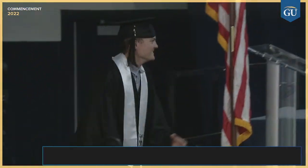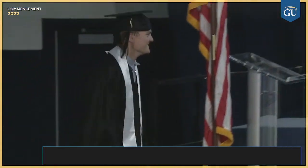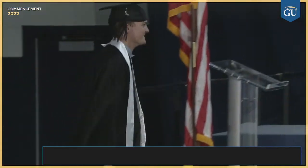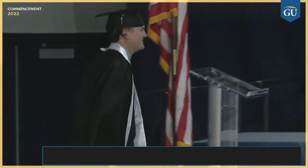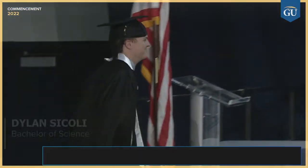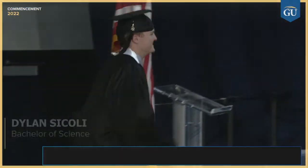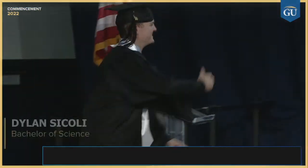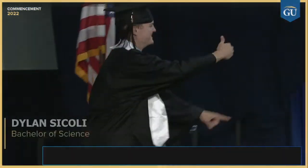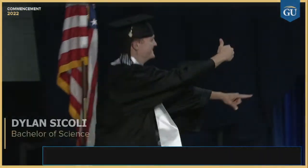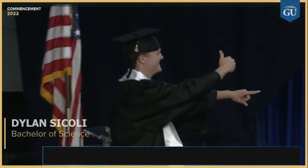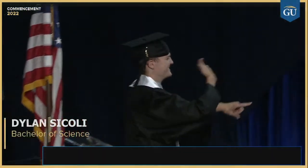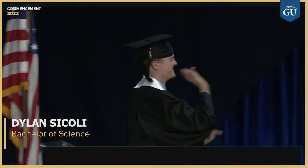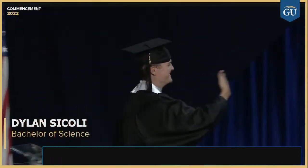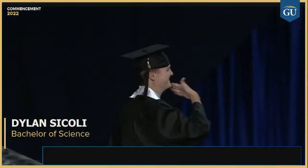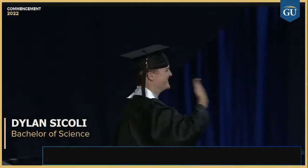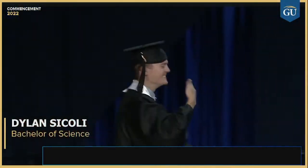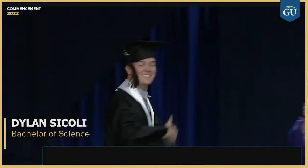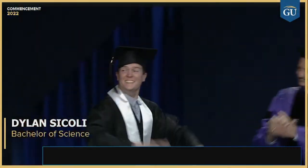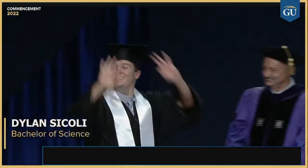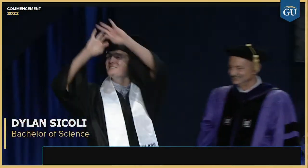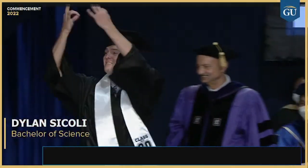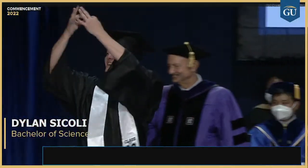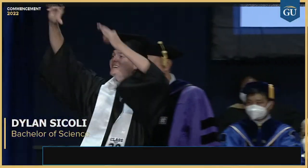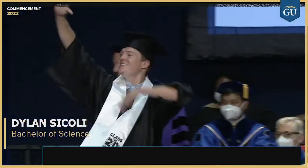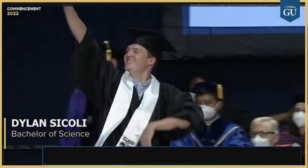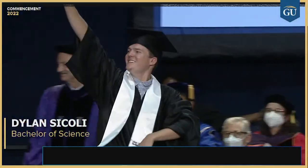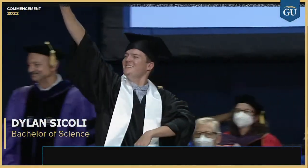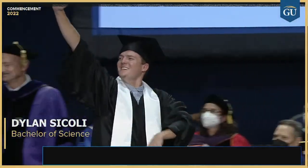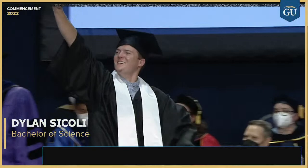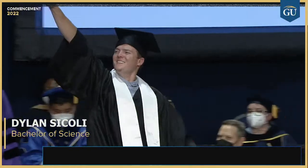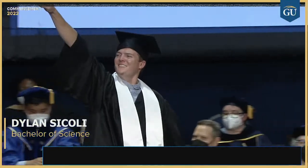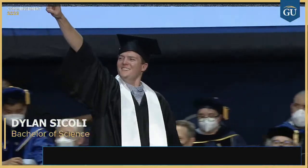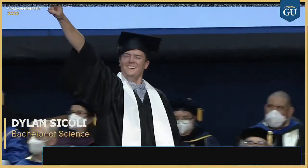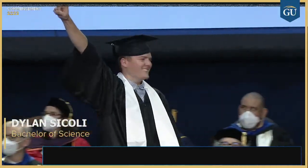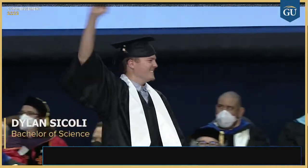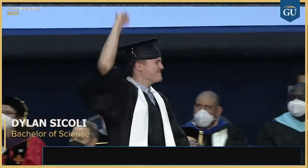Dylan Cicoli, Bachelor of Science. I love you, family.